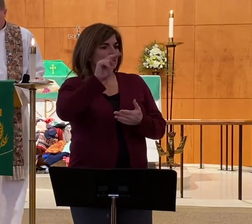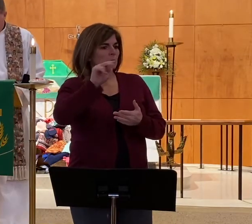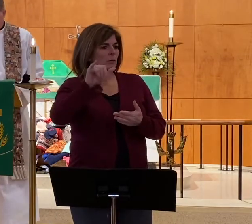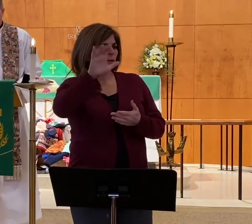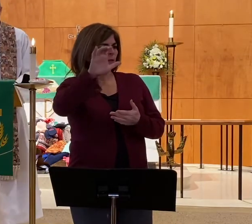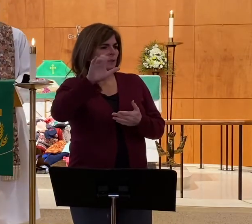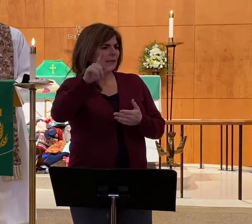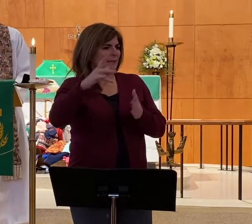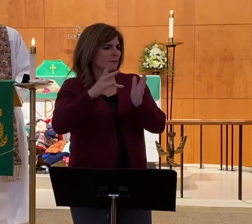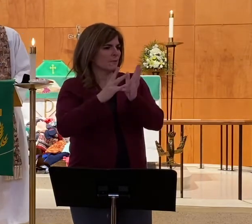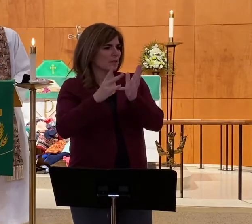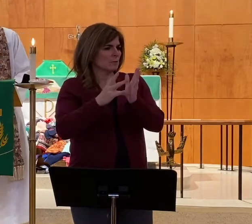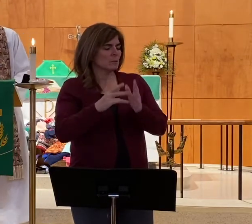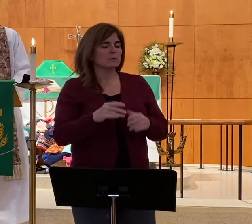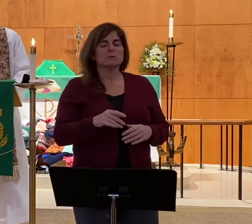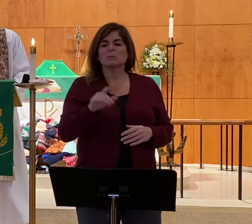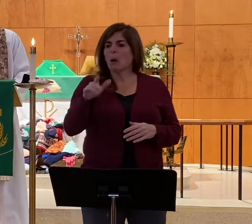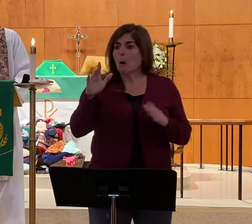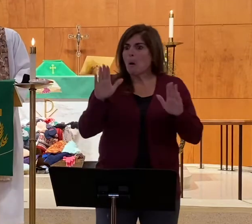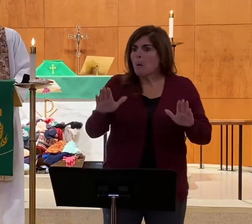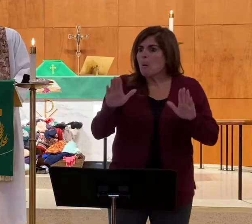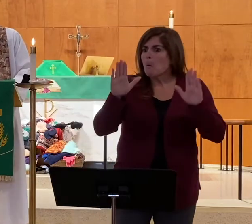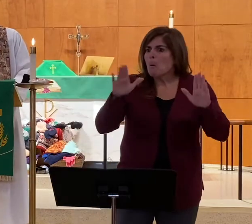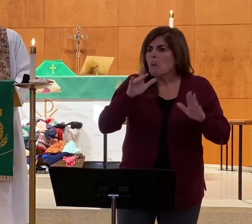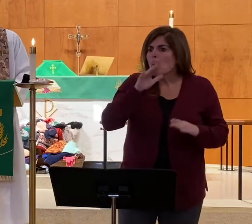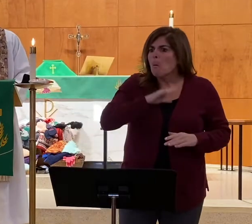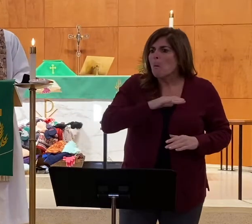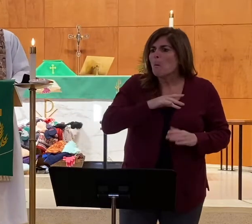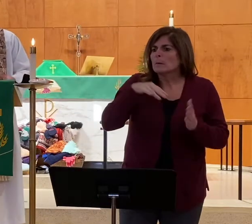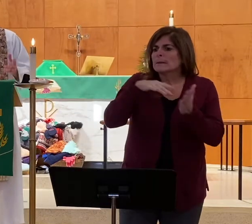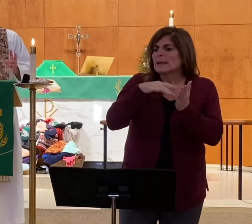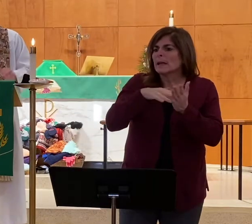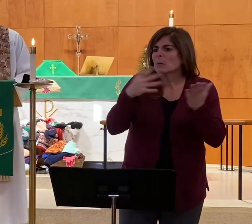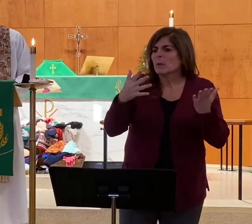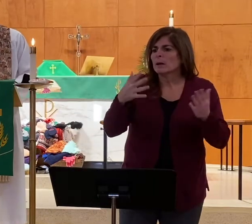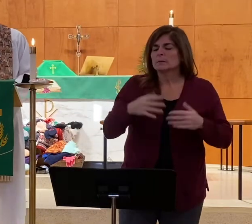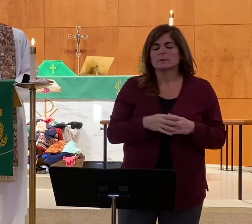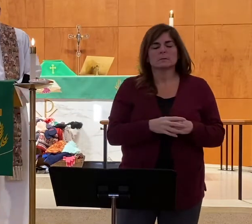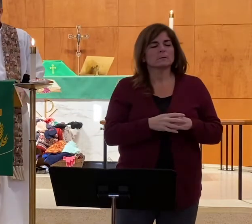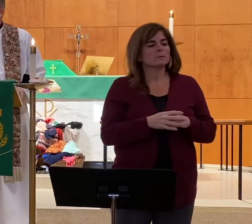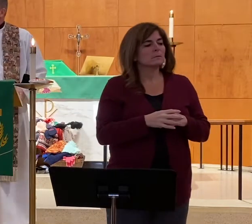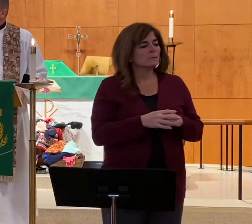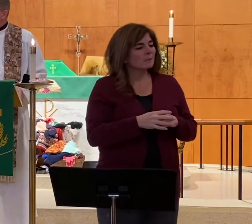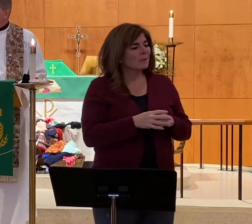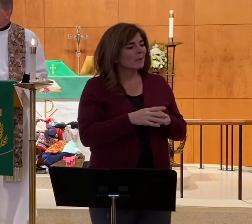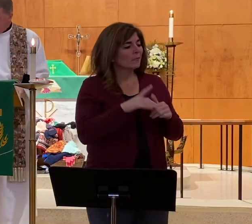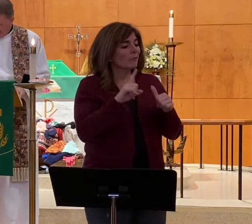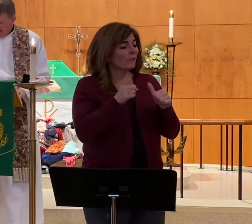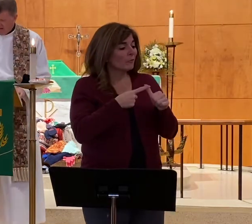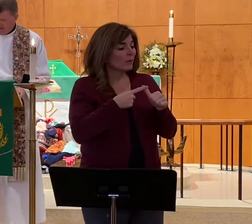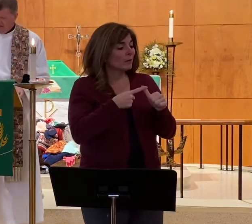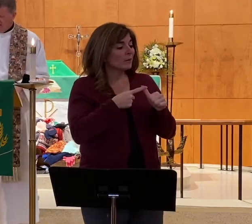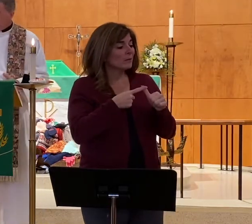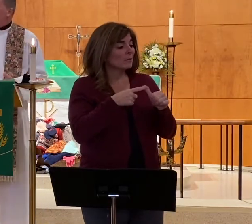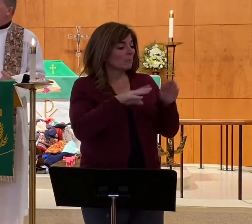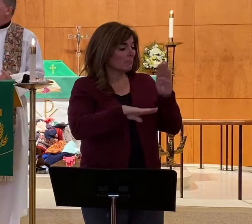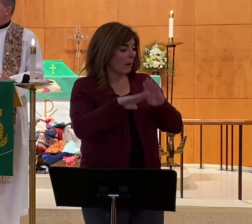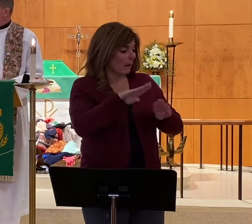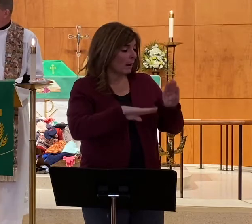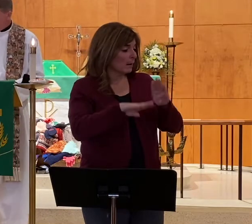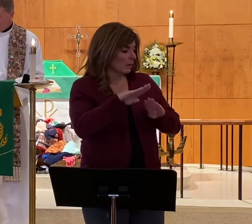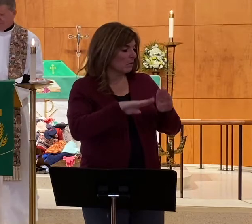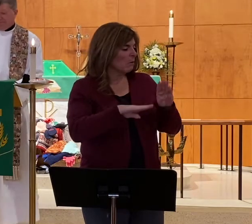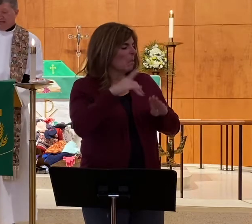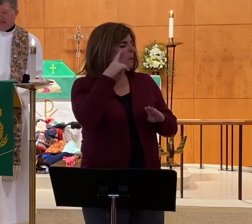"That's great. What is he studying?" The father said, "Well, he started out studying biology to become